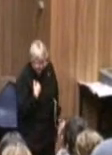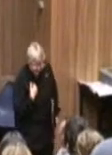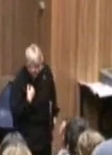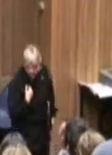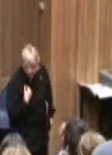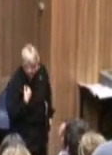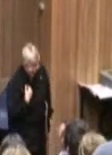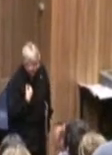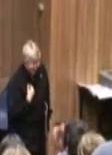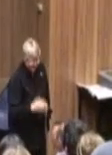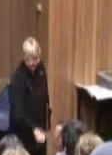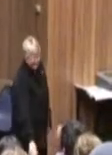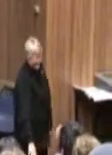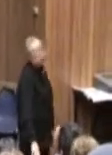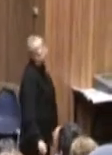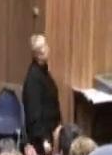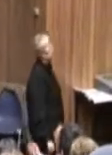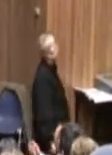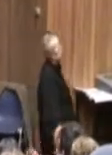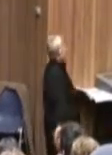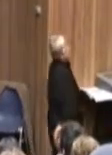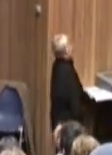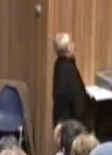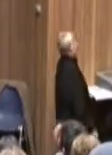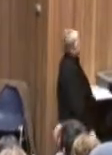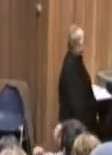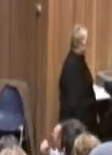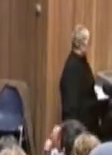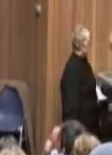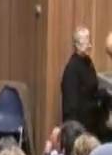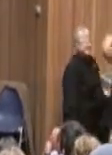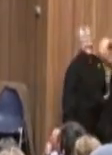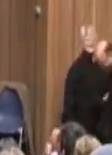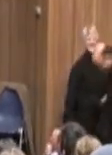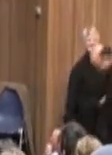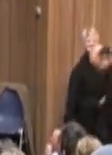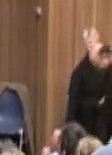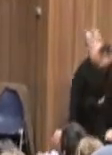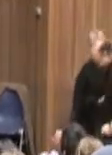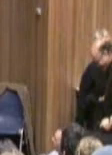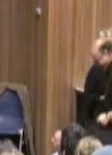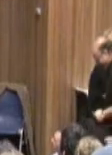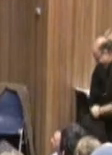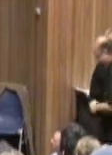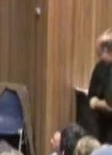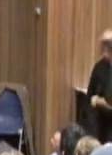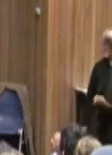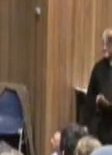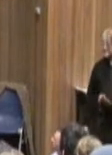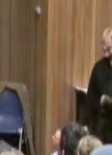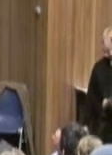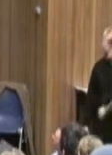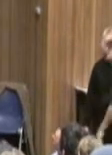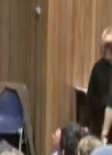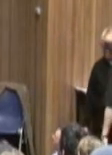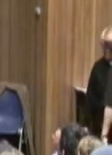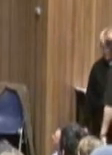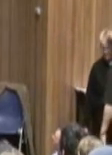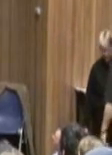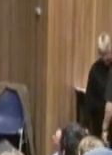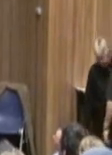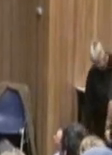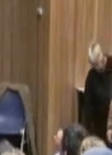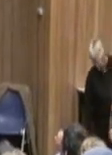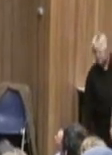police practice where a person is treated as a suspect because of his or her race, ethnicity, nationality, or